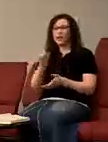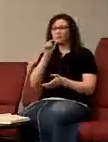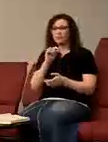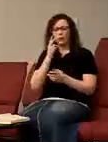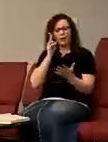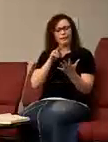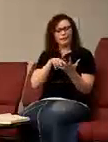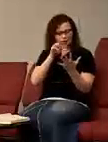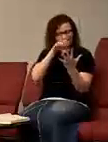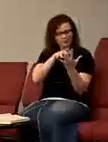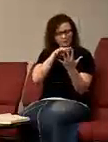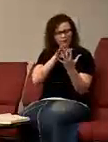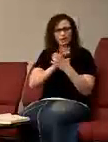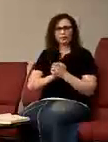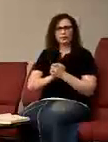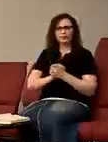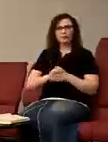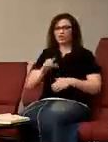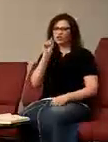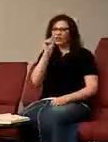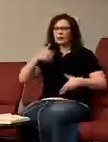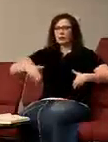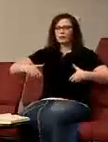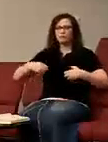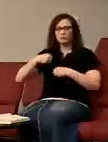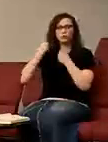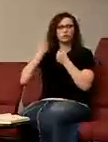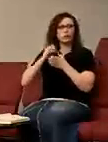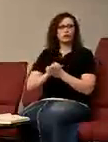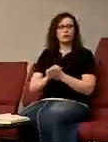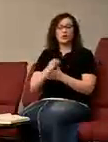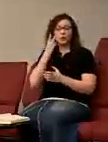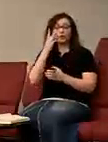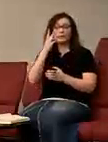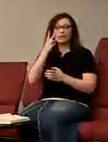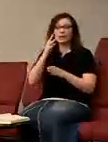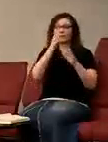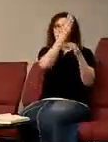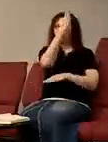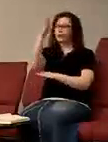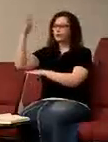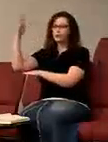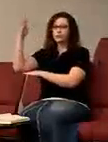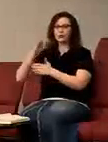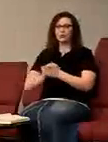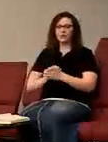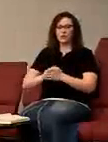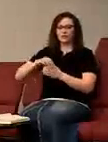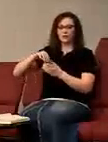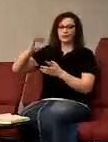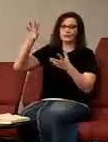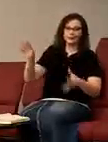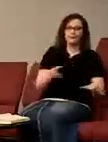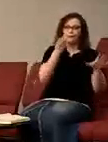you ever see a monkey swinging around in trees and stuff, I mean, they just flip themselves around and fly around, and even the little